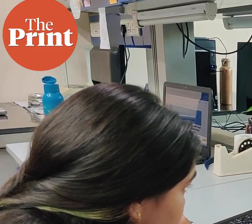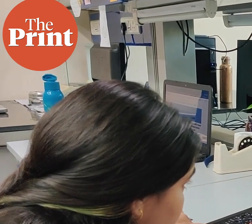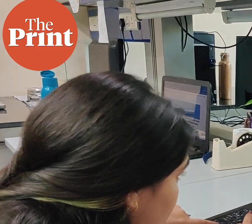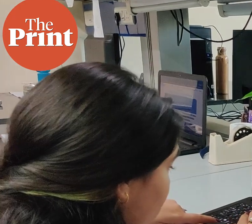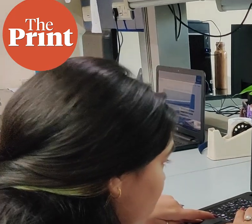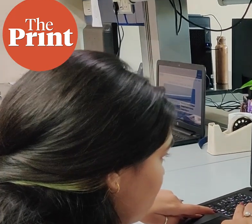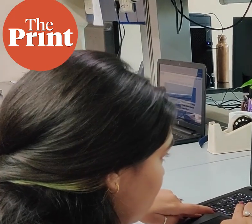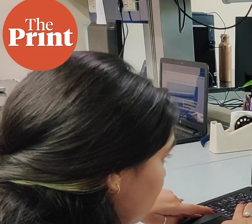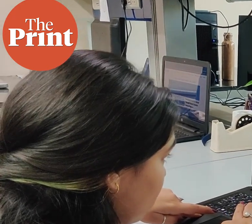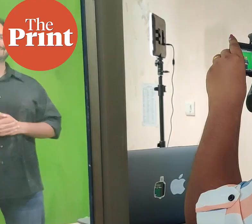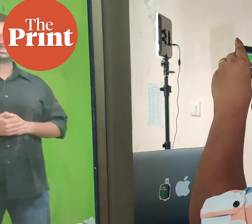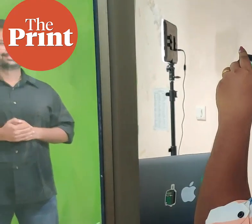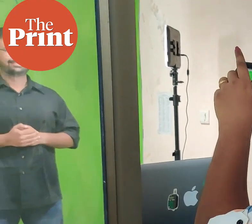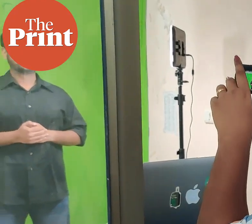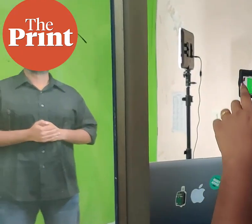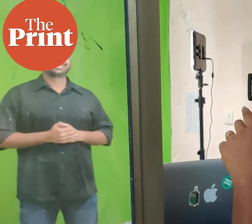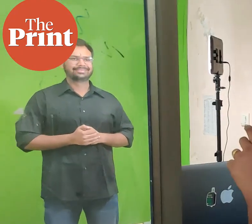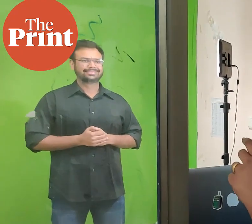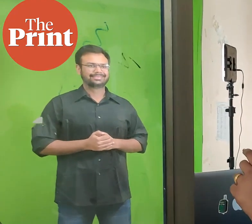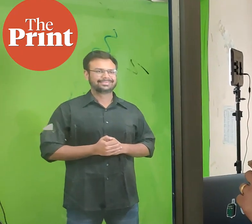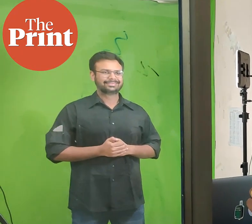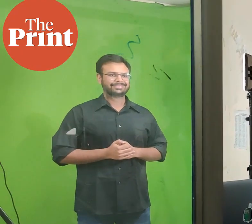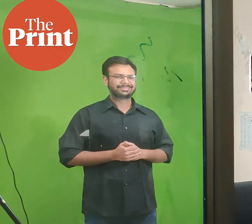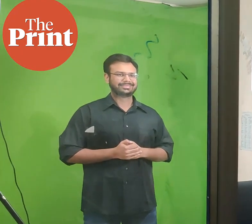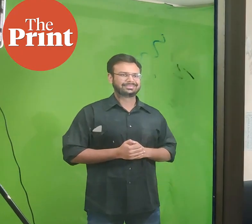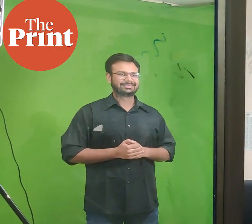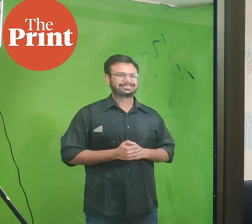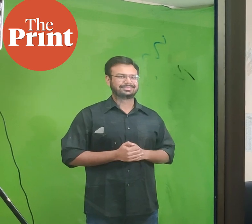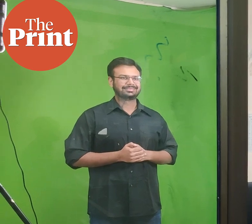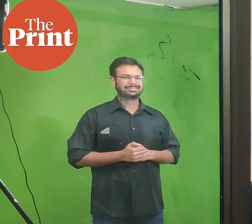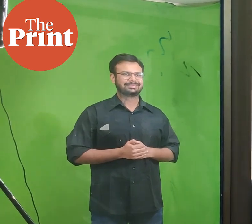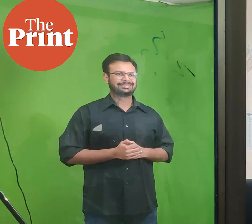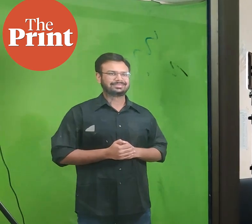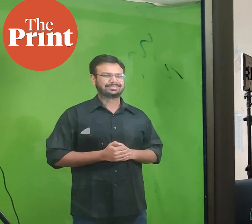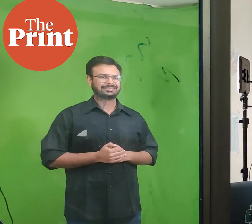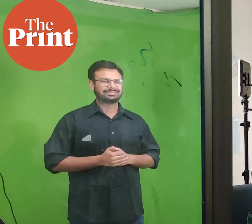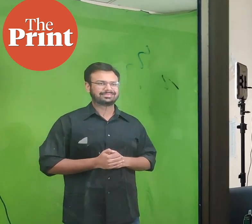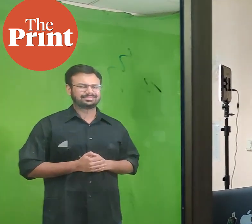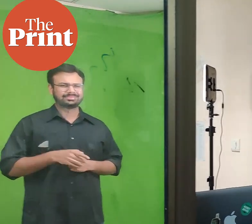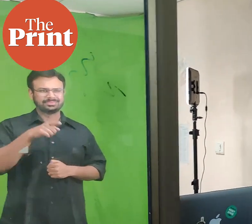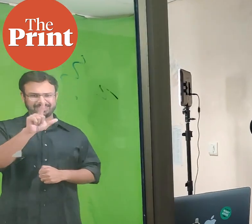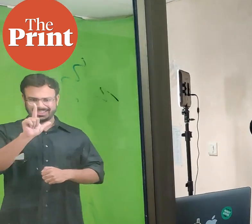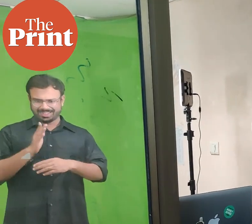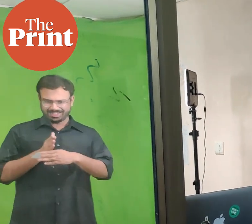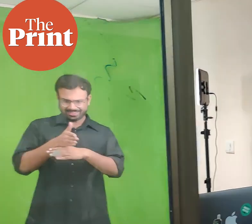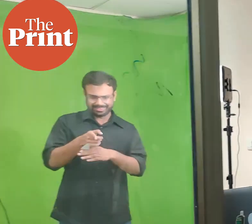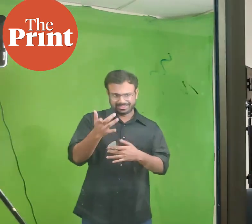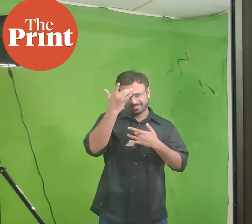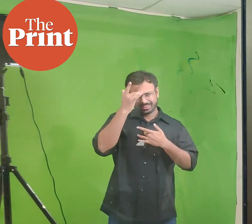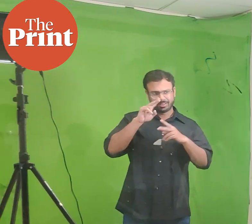new language is taking shape. Out of a storeroom-turned-studio equipped with a green screen, a laptop, some lights, and a camera,